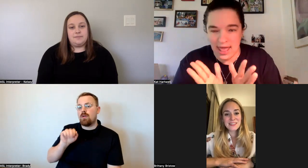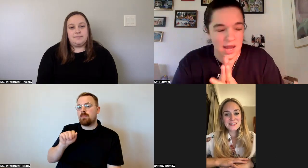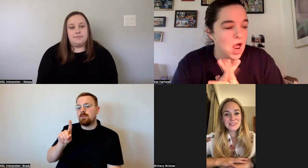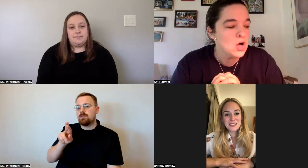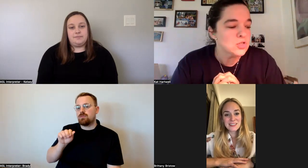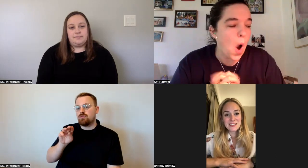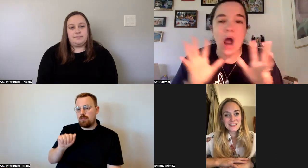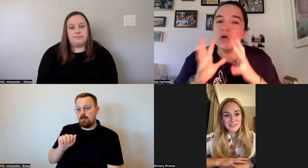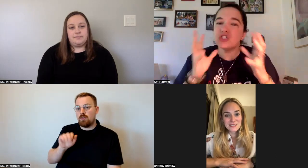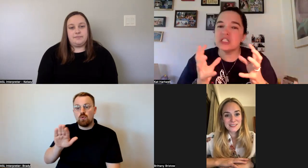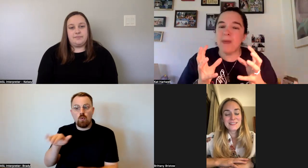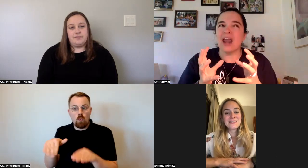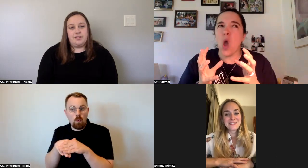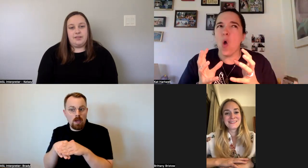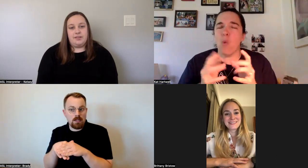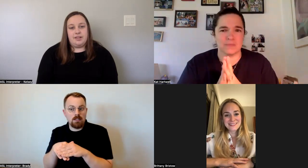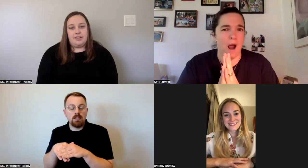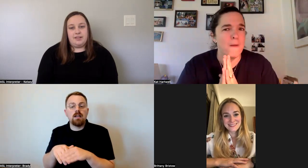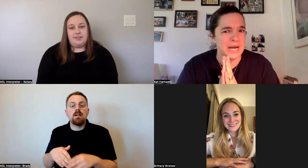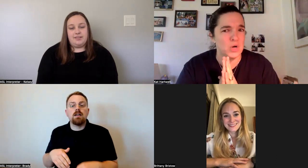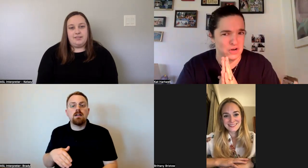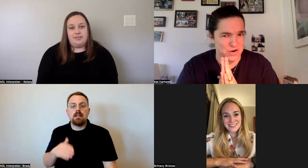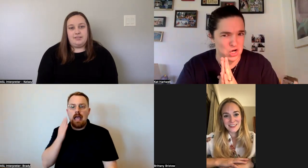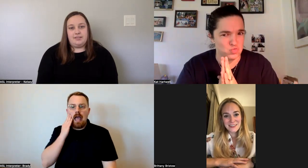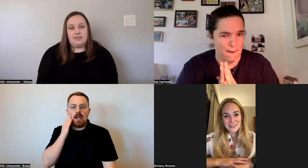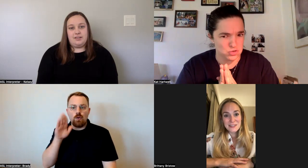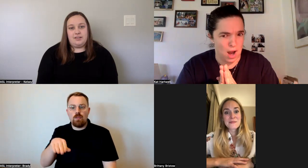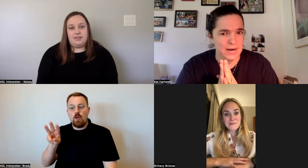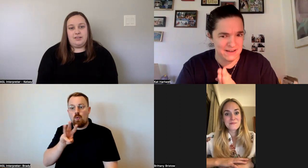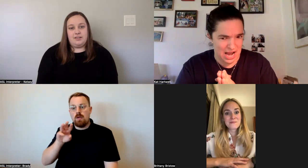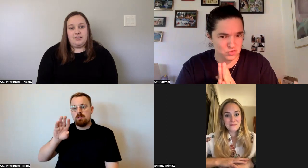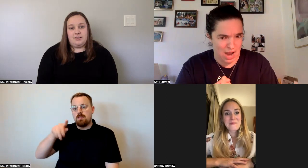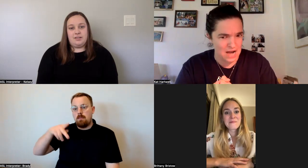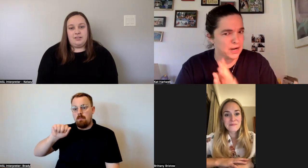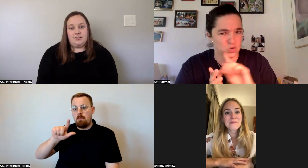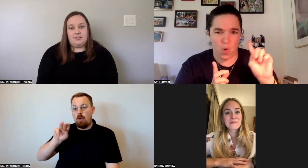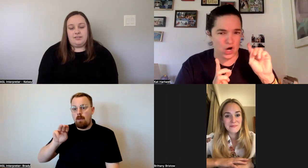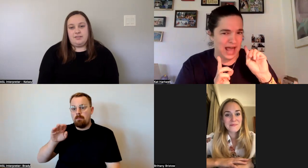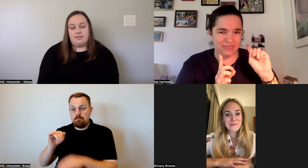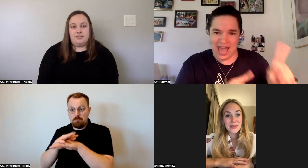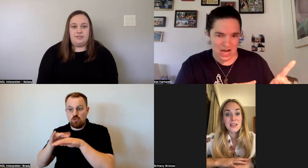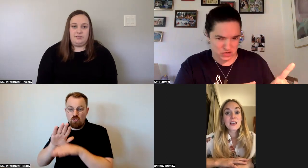you're ready. So how would you, I know like Palm Beach was your first Romadrama event, right?